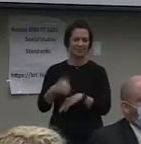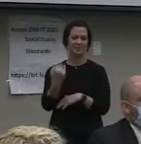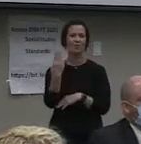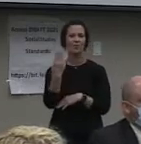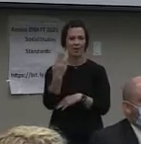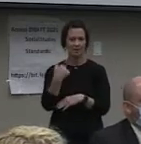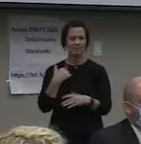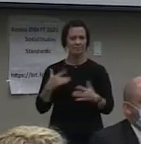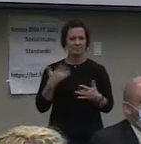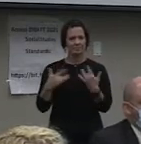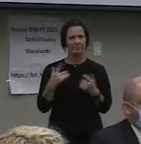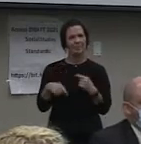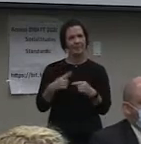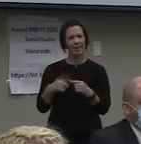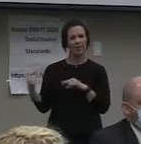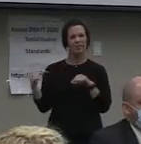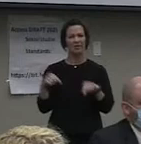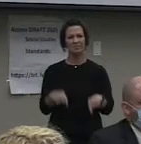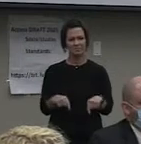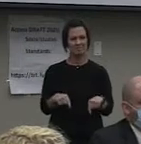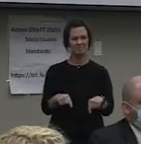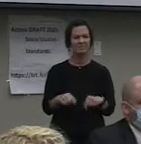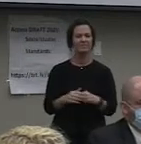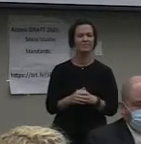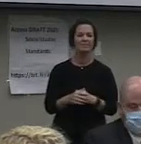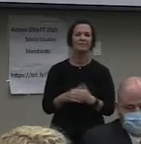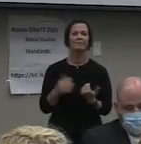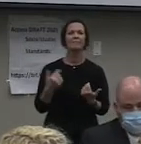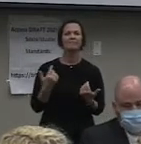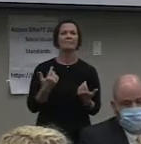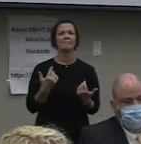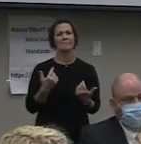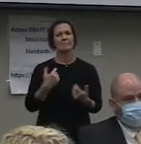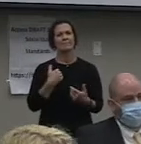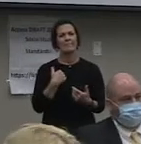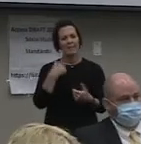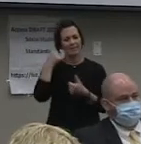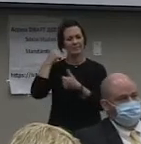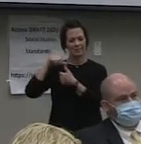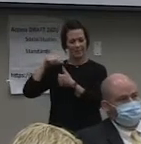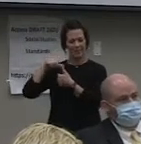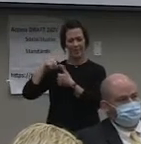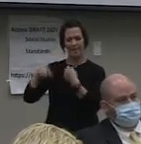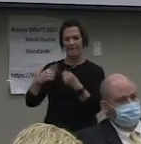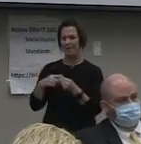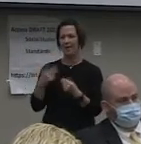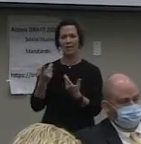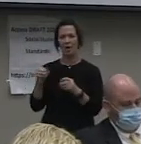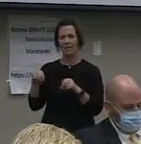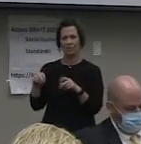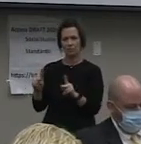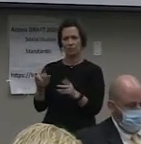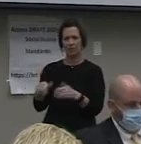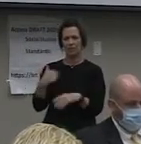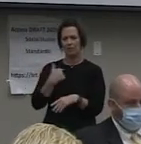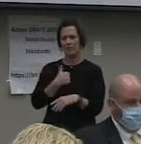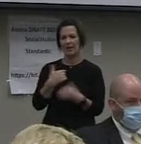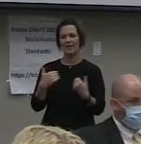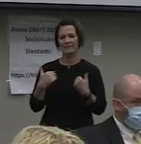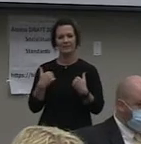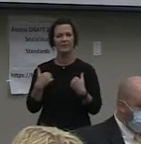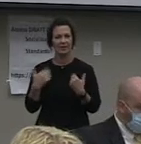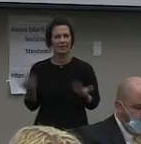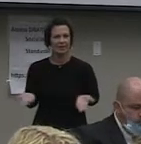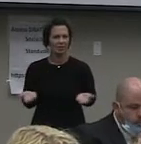the meeting today, because it reminded me of the tremendous opportunity we have to, as